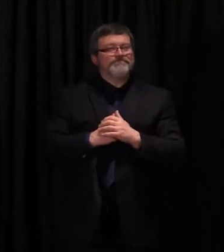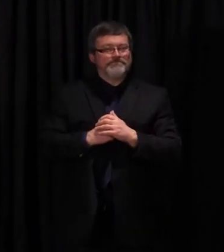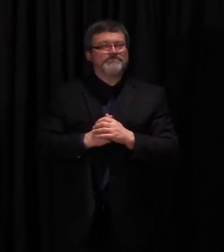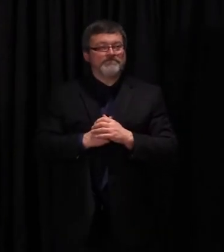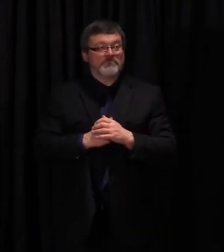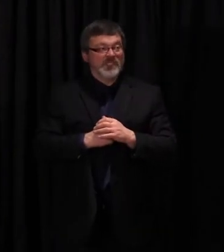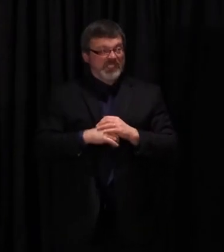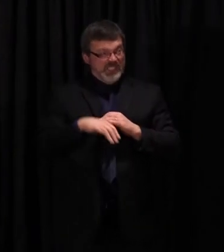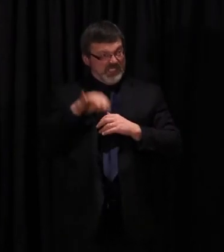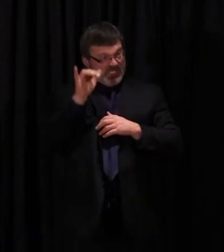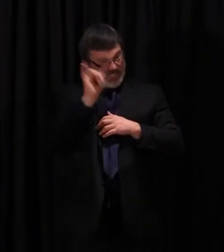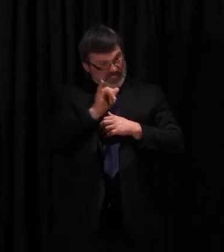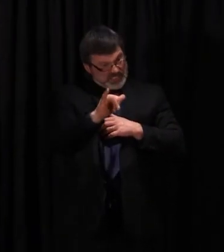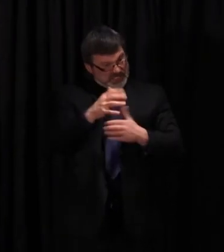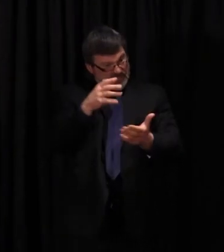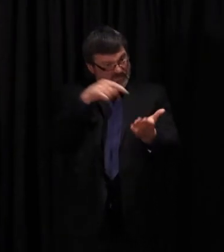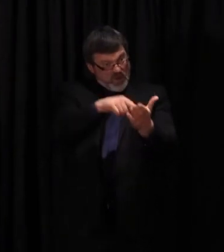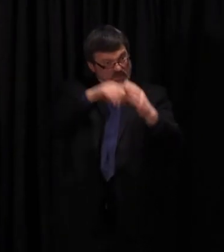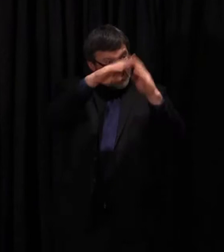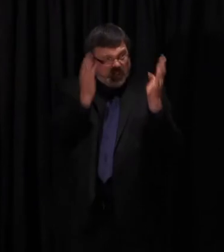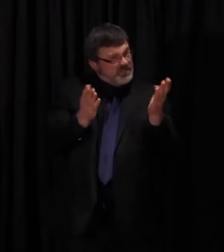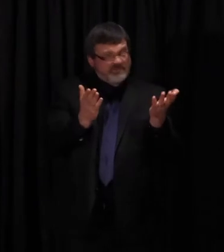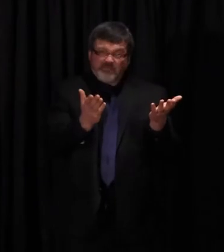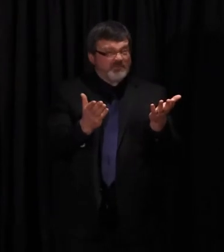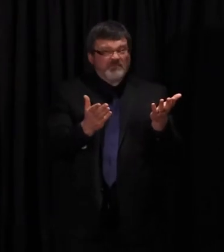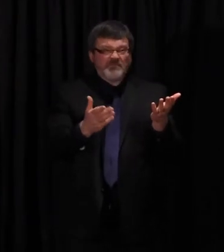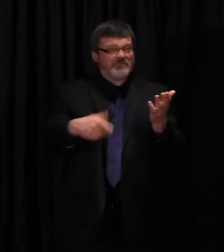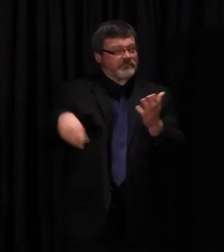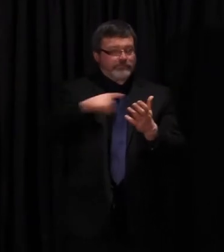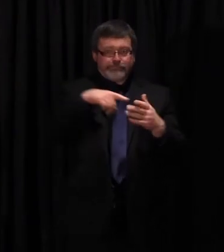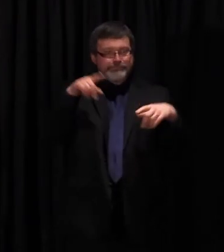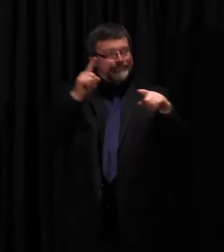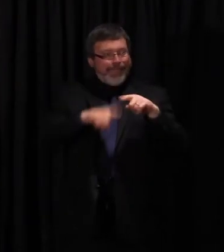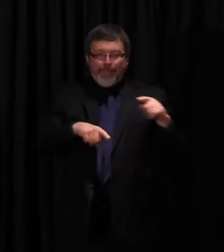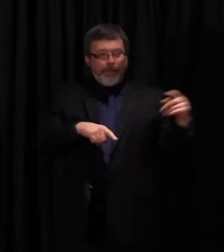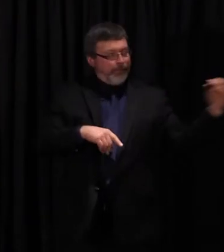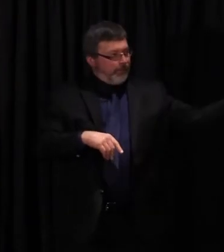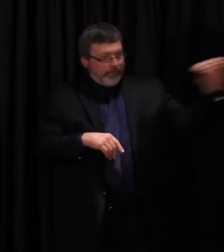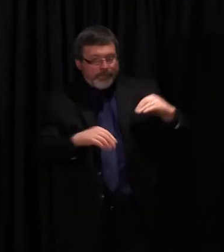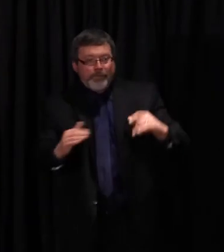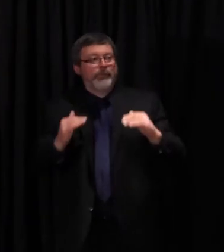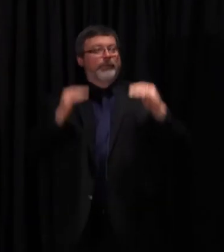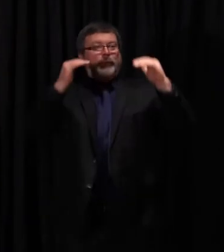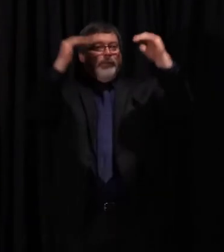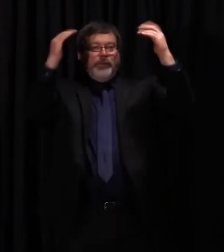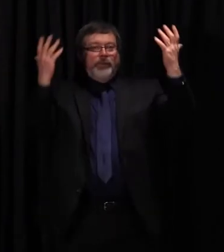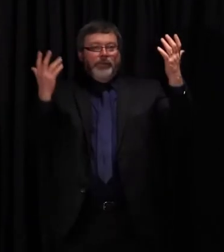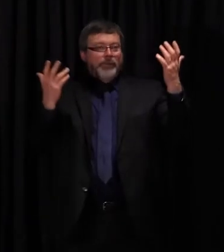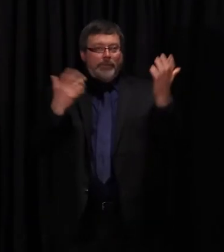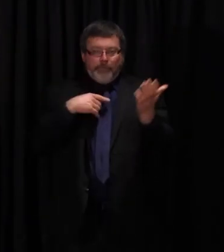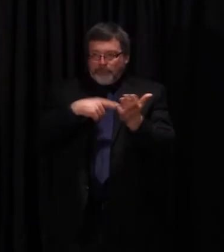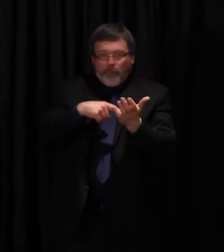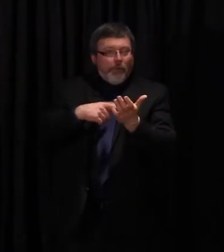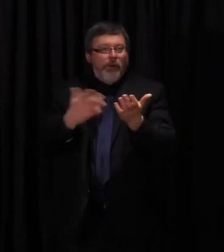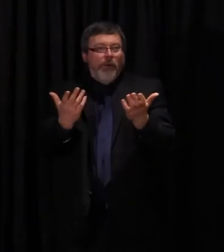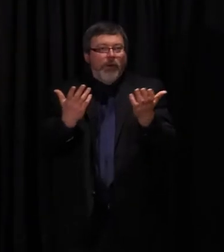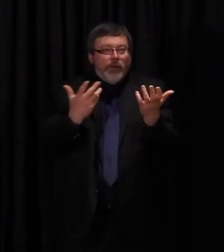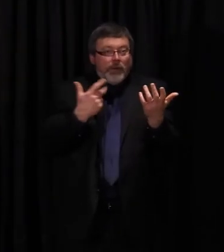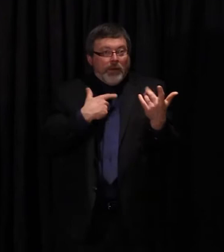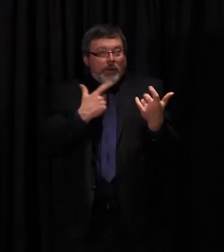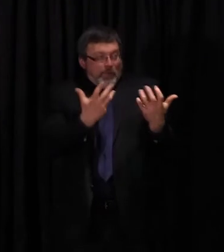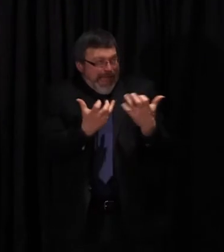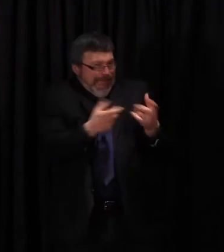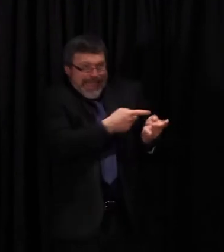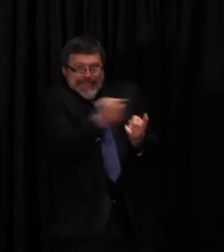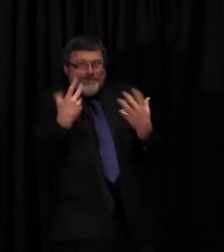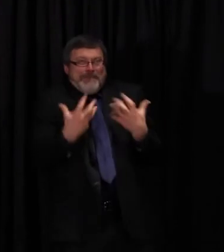Without it, workers we have can't afford to move up. And the workers we want can't afford to move